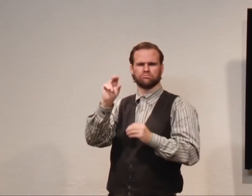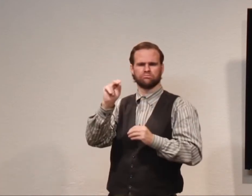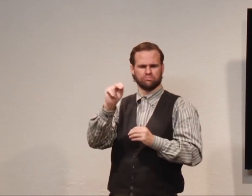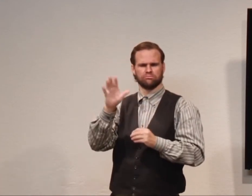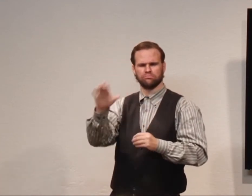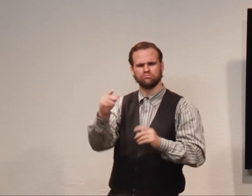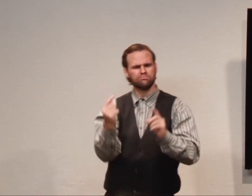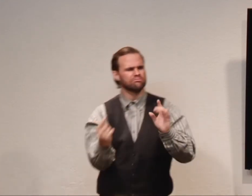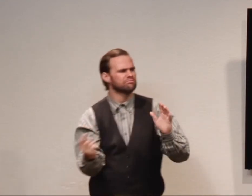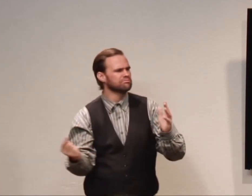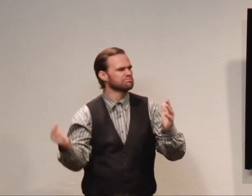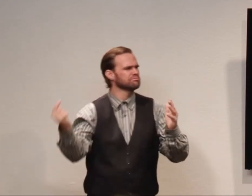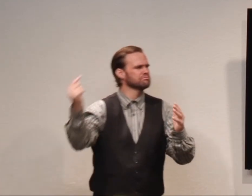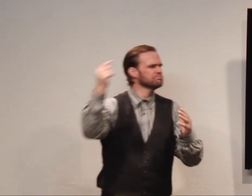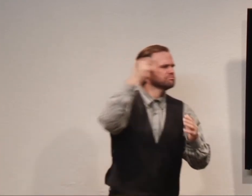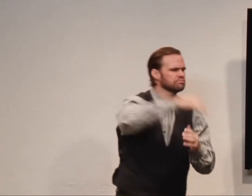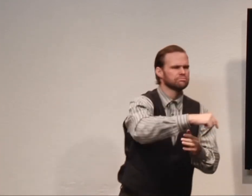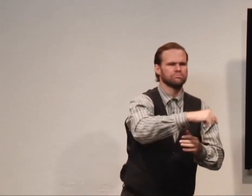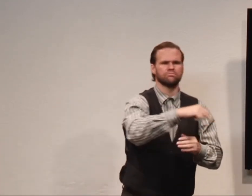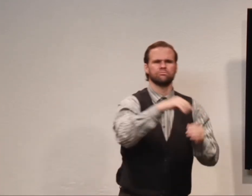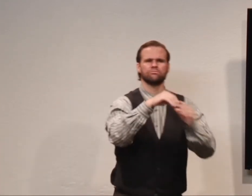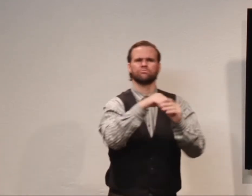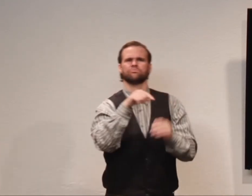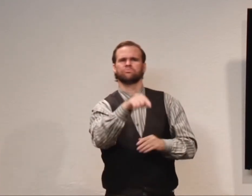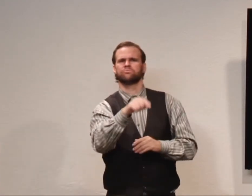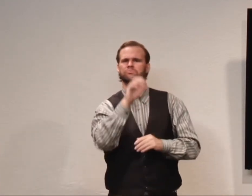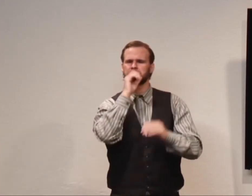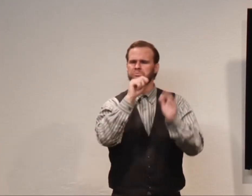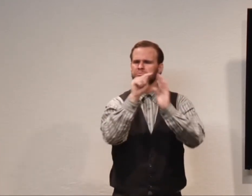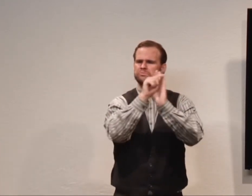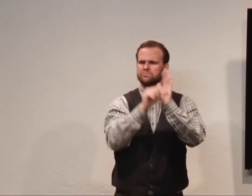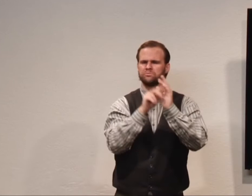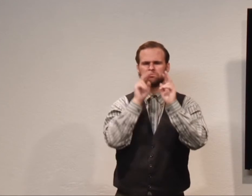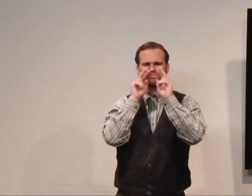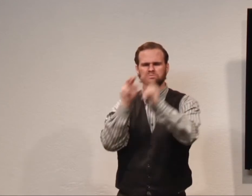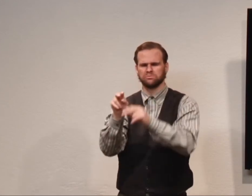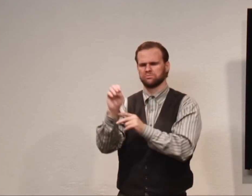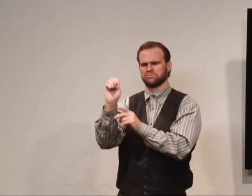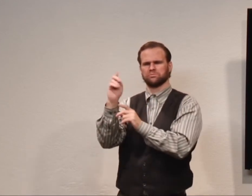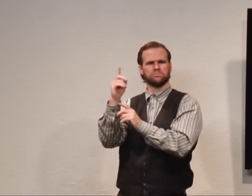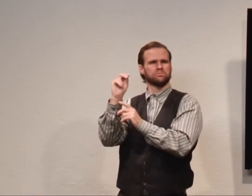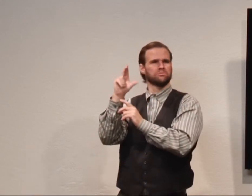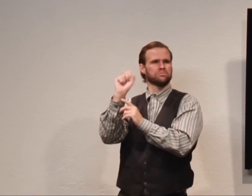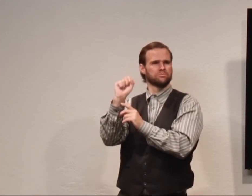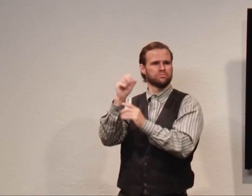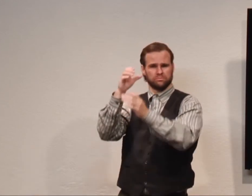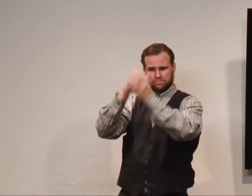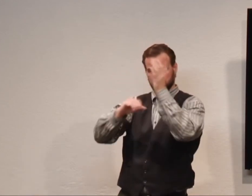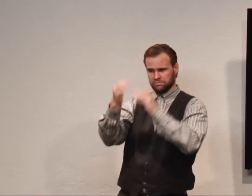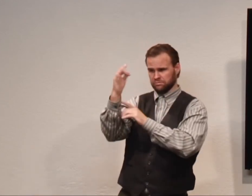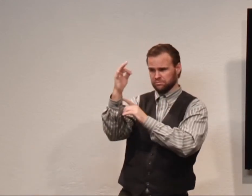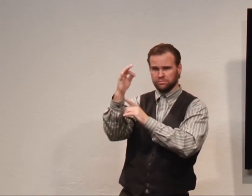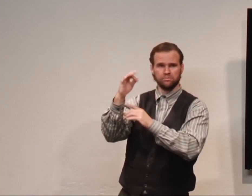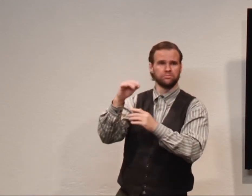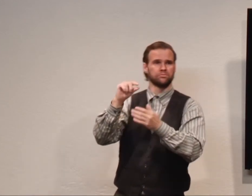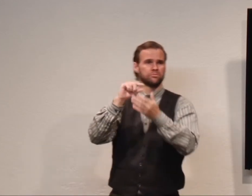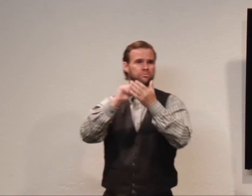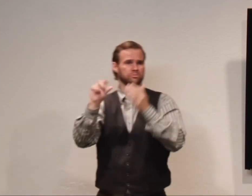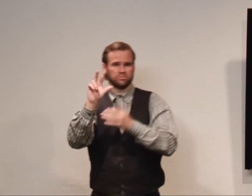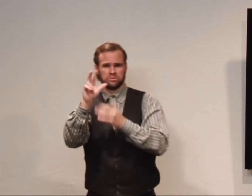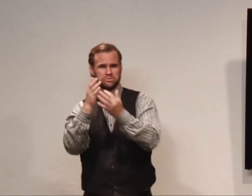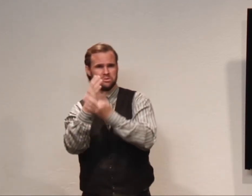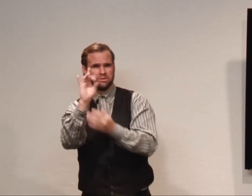2, 3-8, at Mount Sinai, God had said way back to his people that they were going to be a kingdom of priests, a